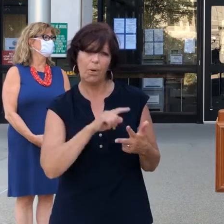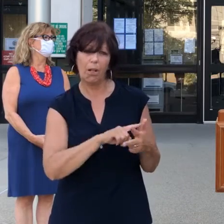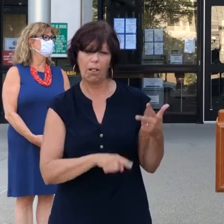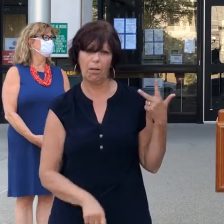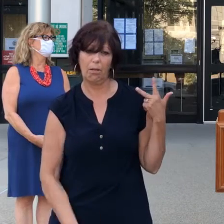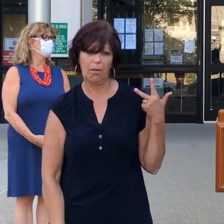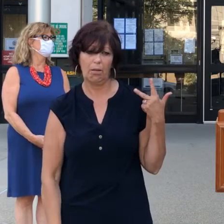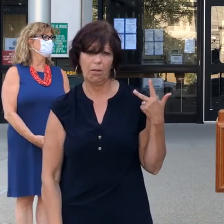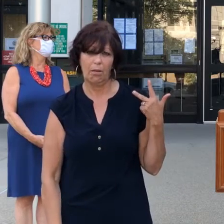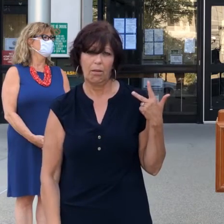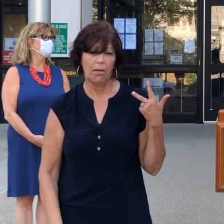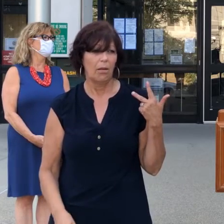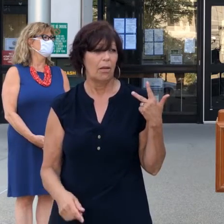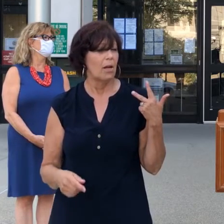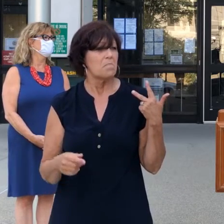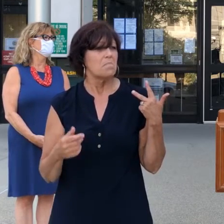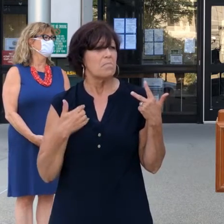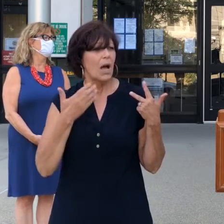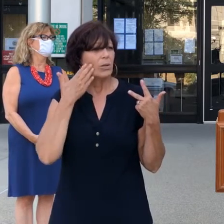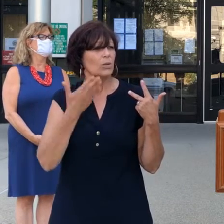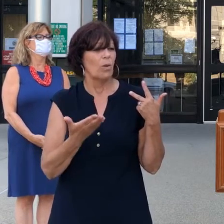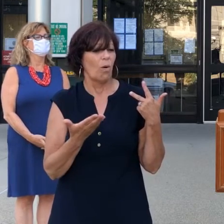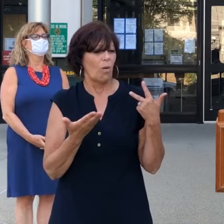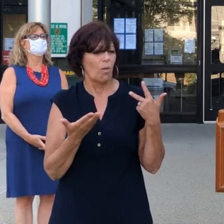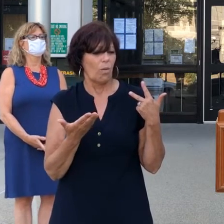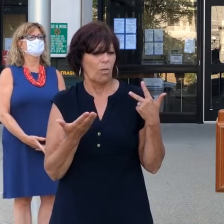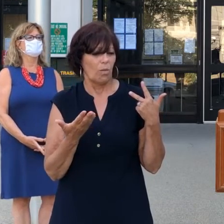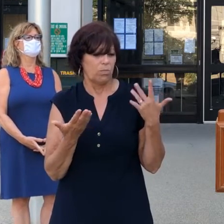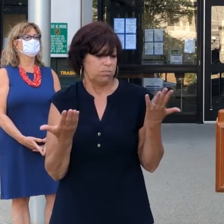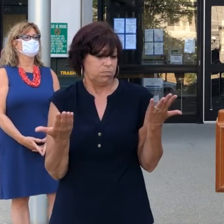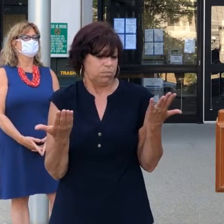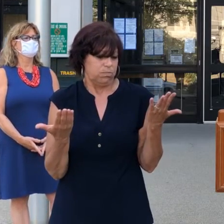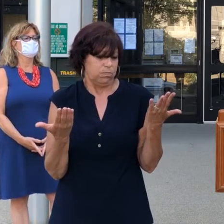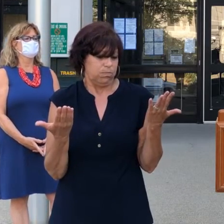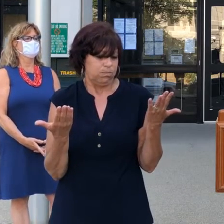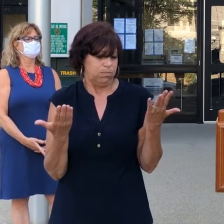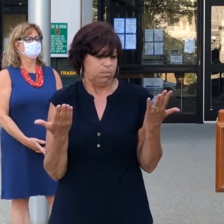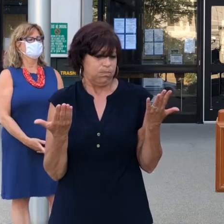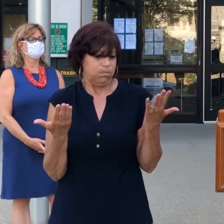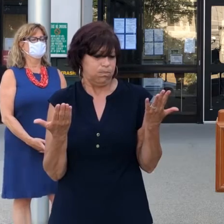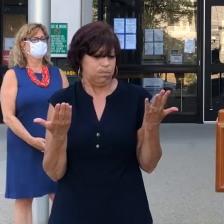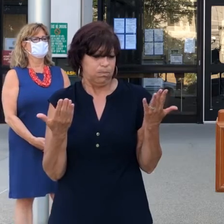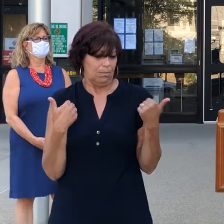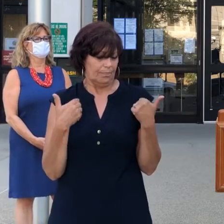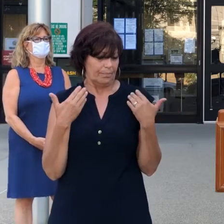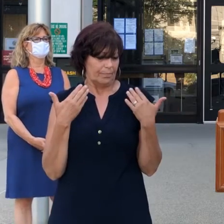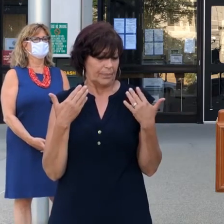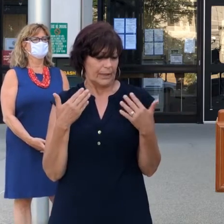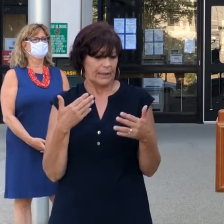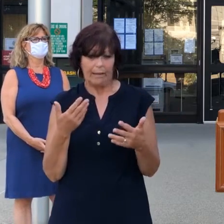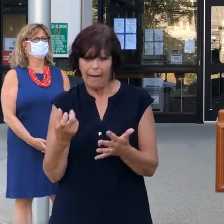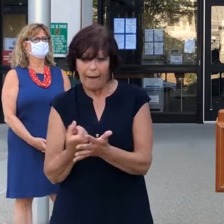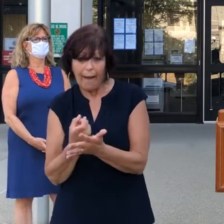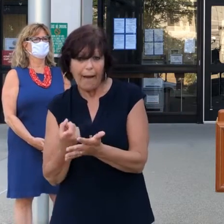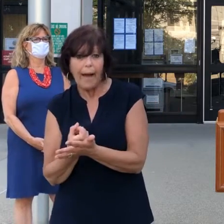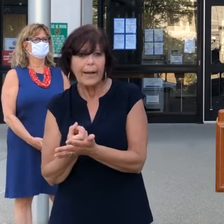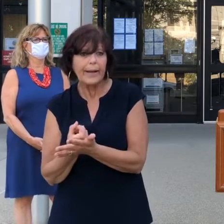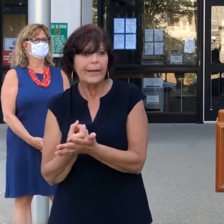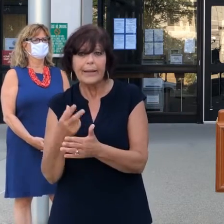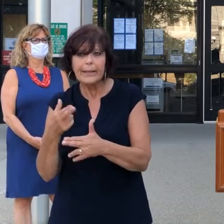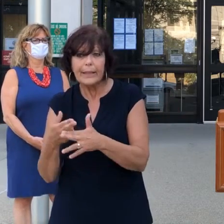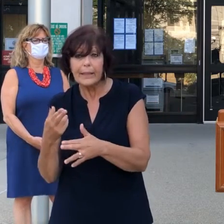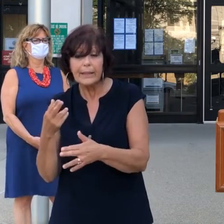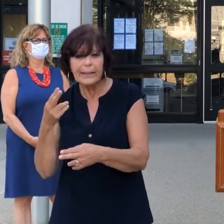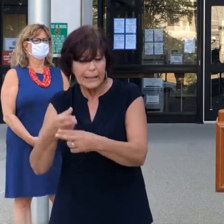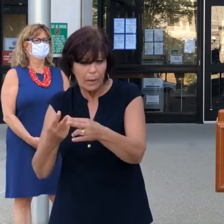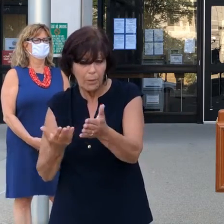stadium. And I don't know of anything that would indicate that the individuals or the companies that have the naming rights with the hockey arena or